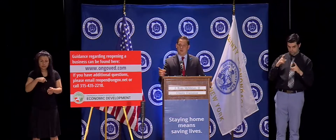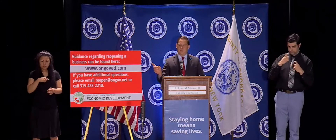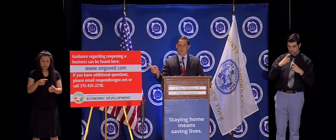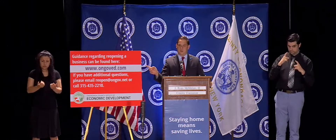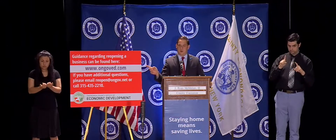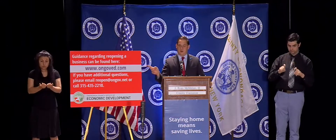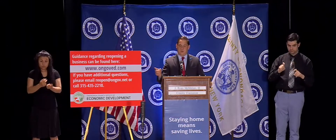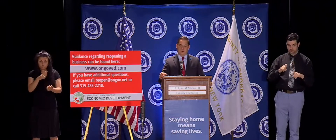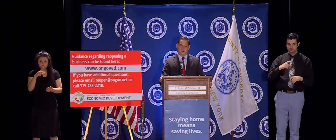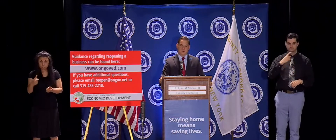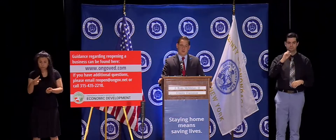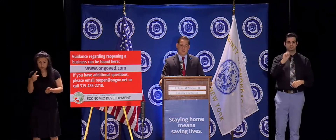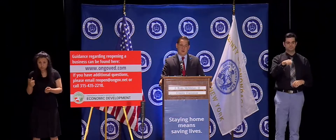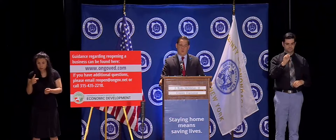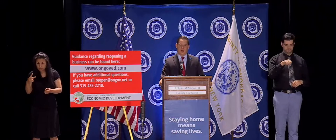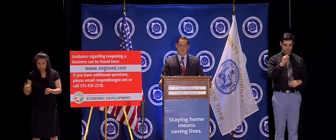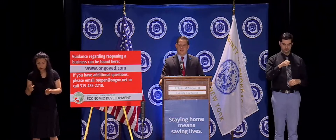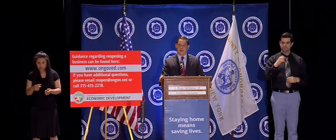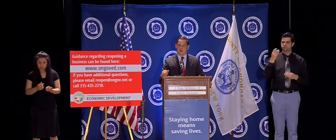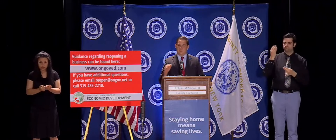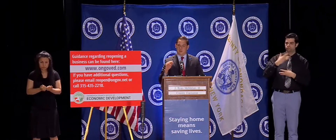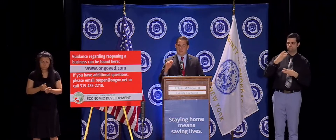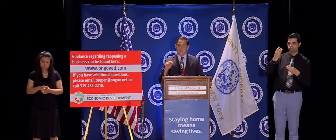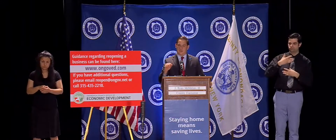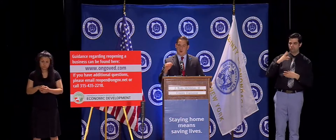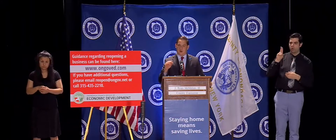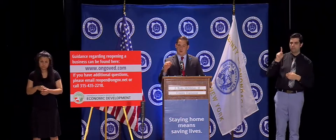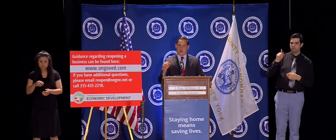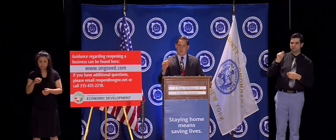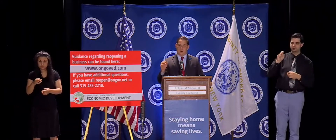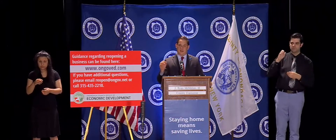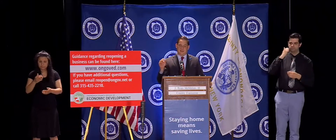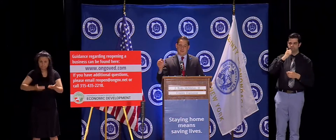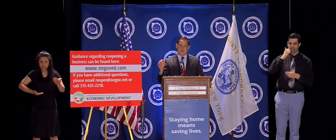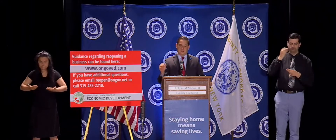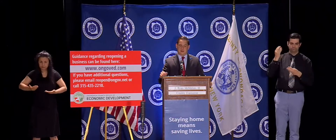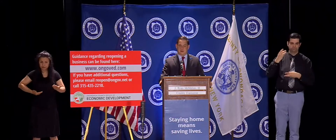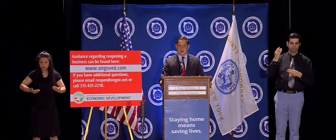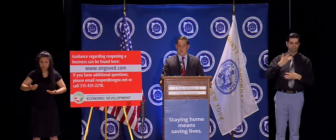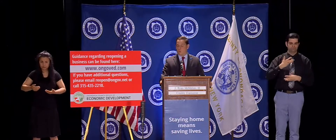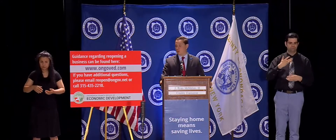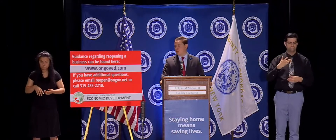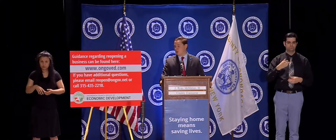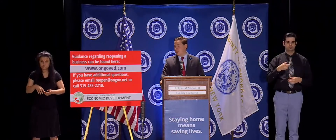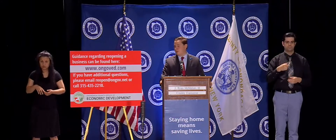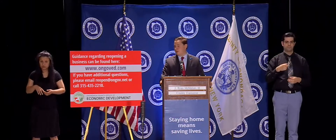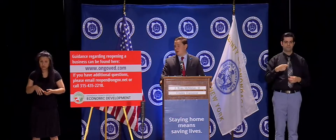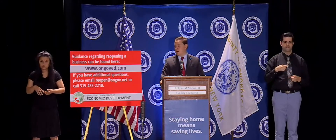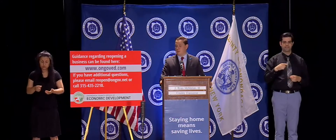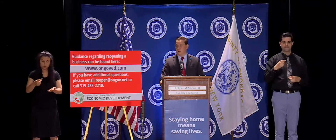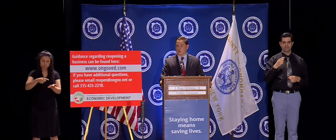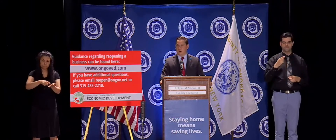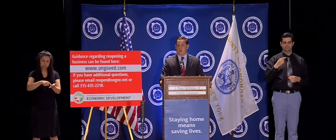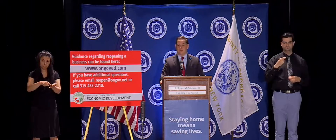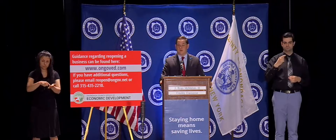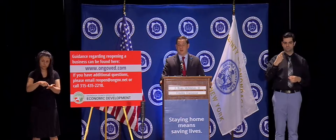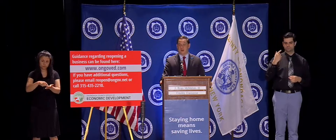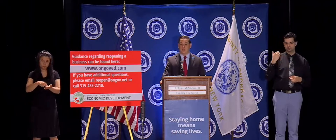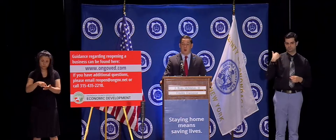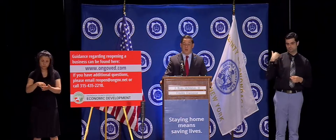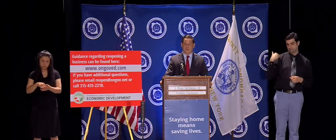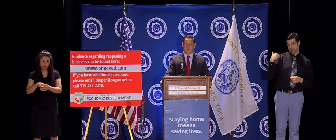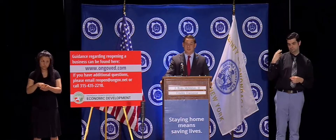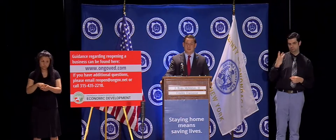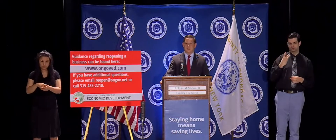homes. They get built into our numbers. Wednesday is when they had to start that process. We're sure that our numbers will probably be